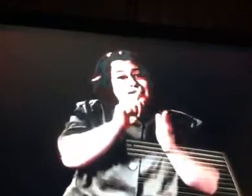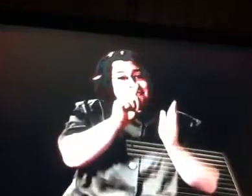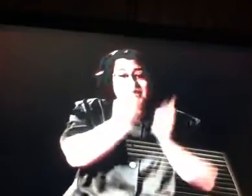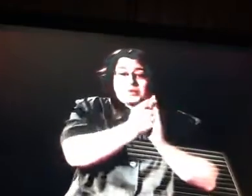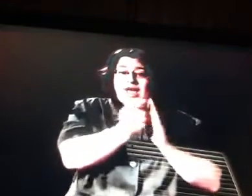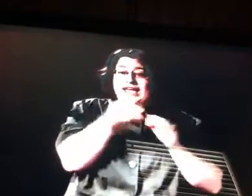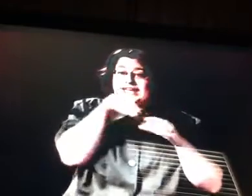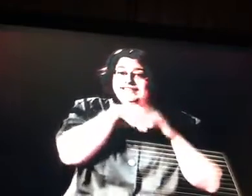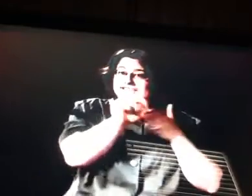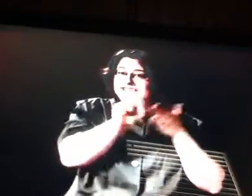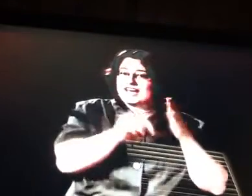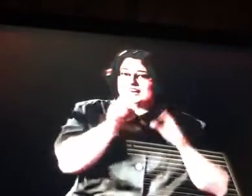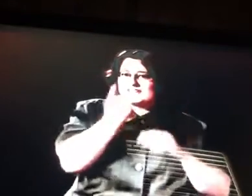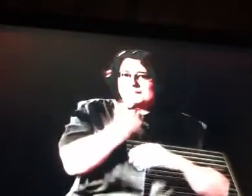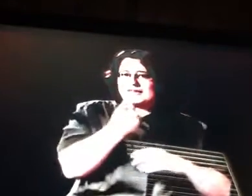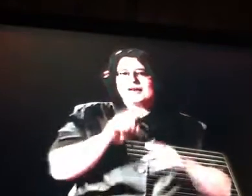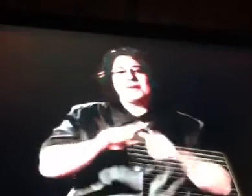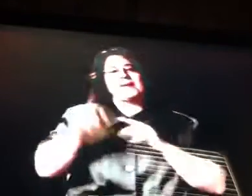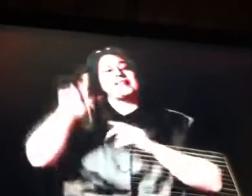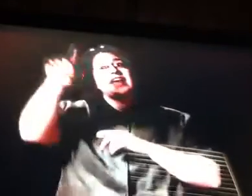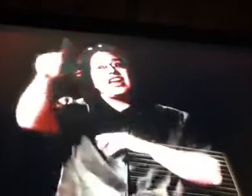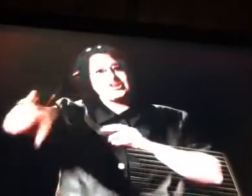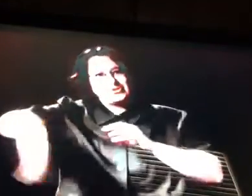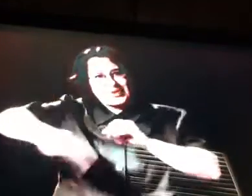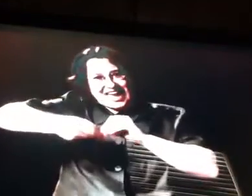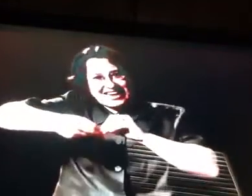require a lot of work, but it adds